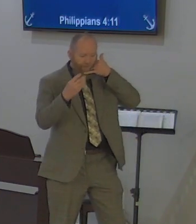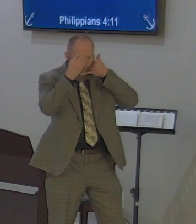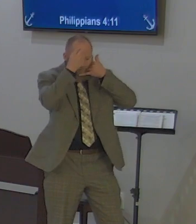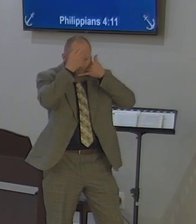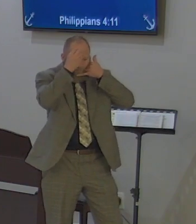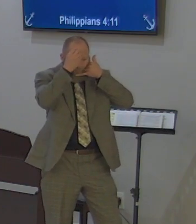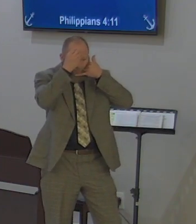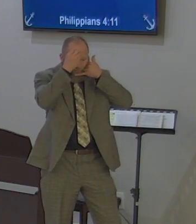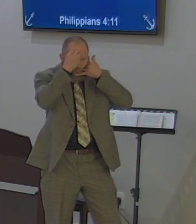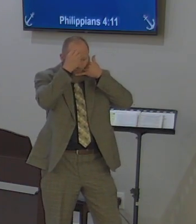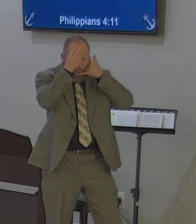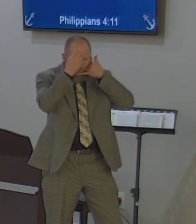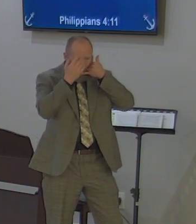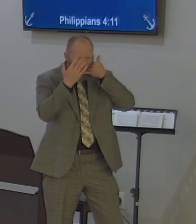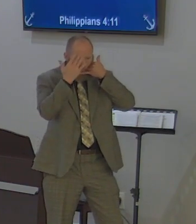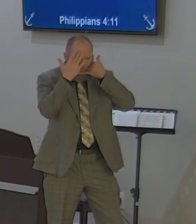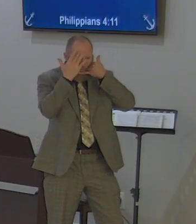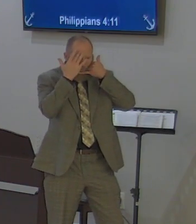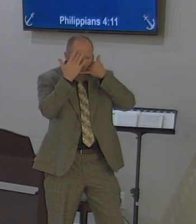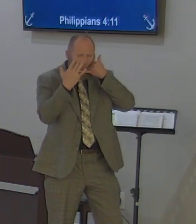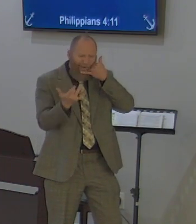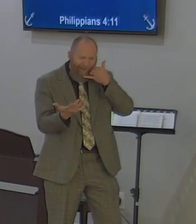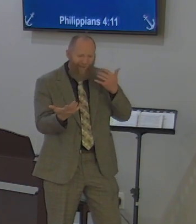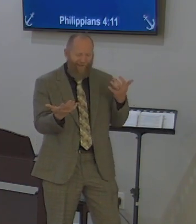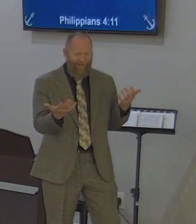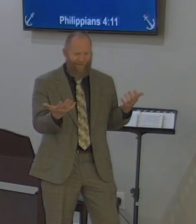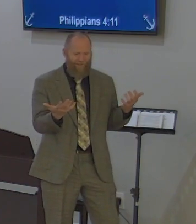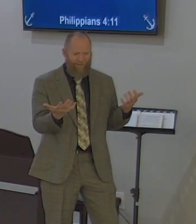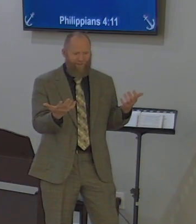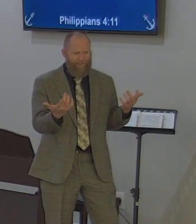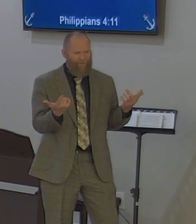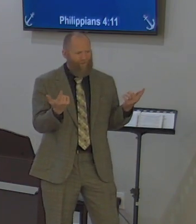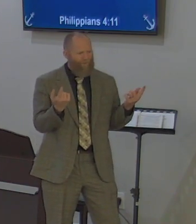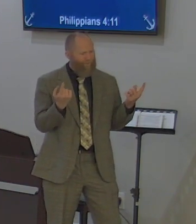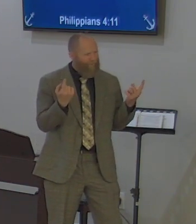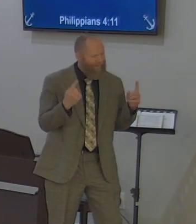I couldn't find an explanation for that.